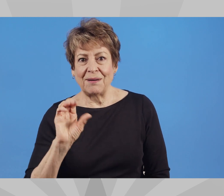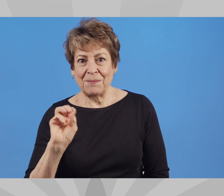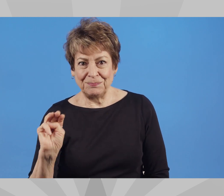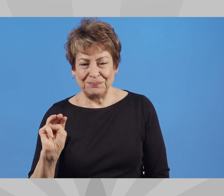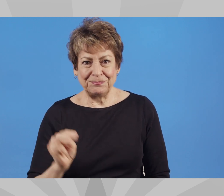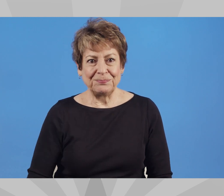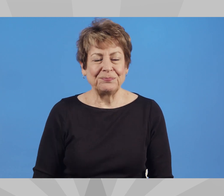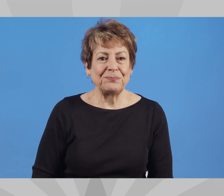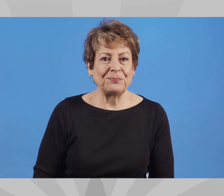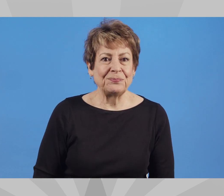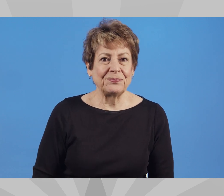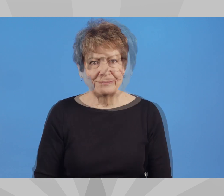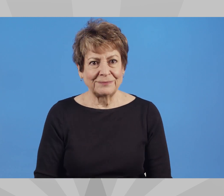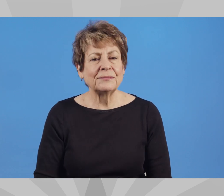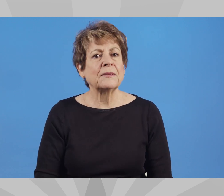www.lelalstonaz.com.